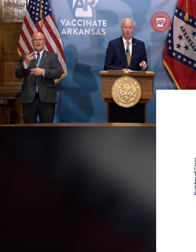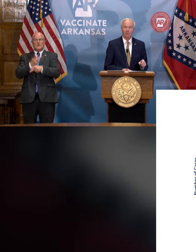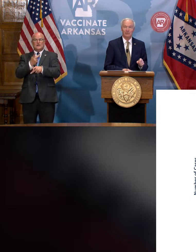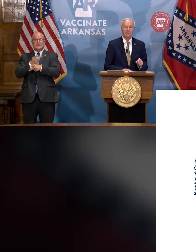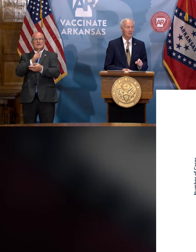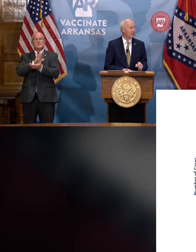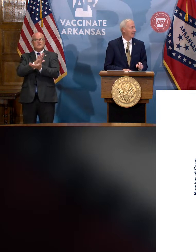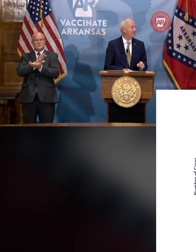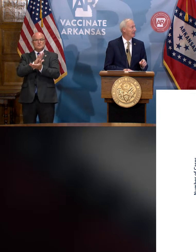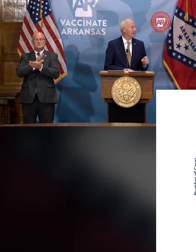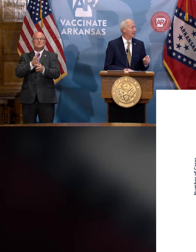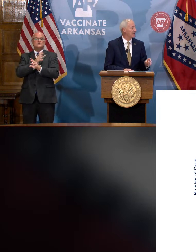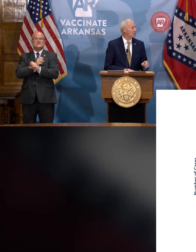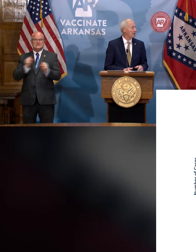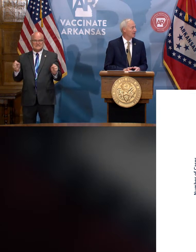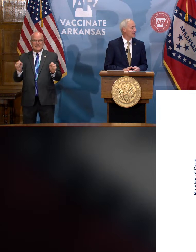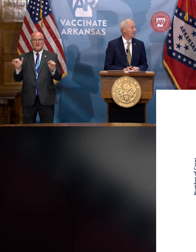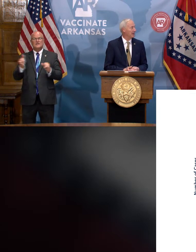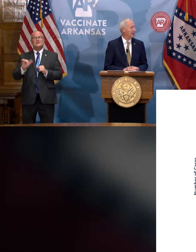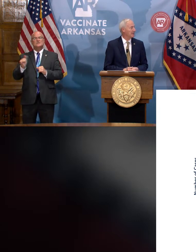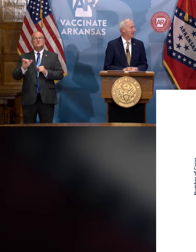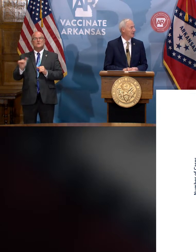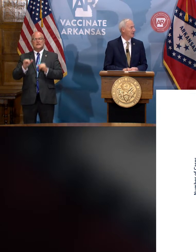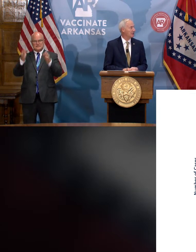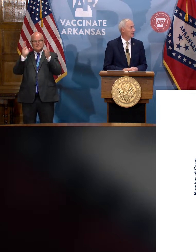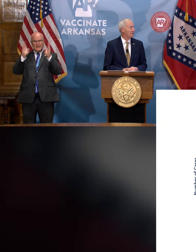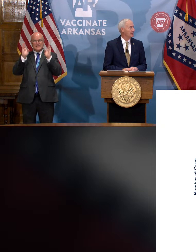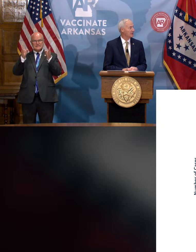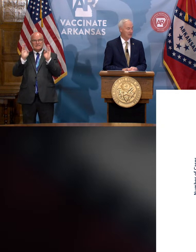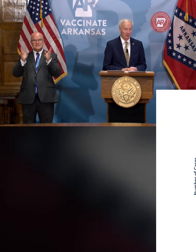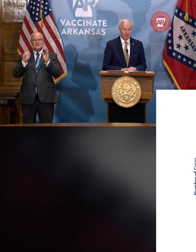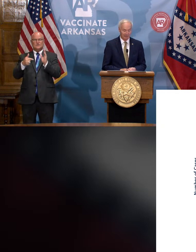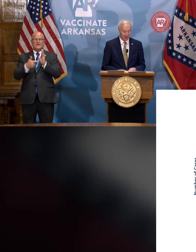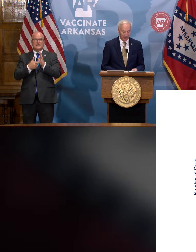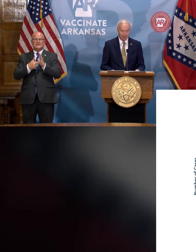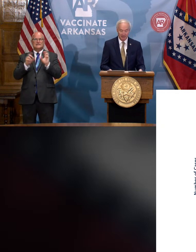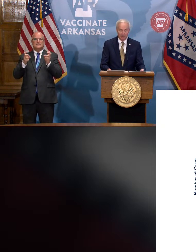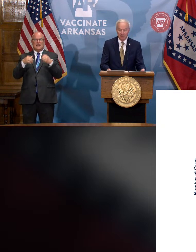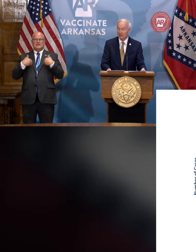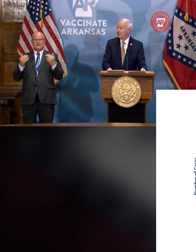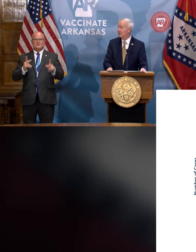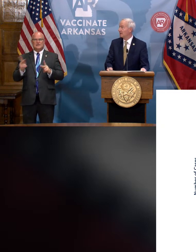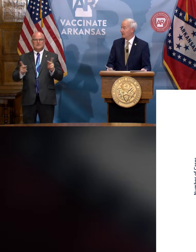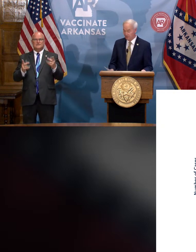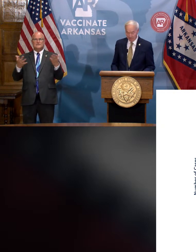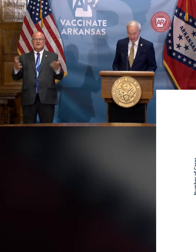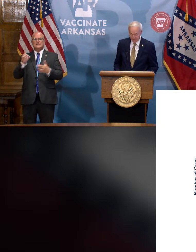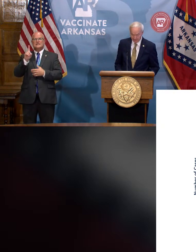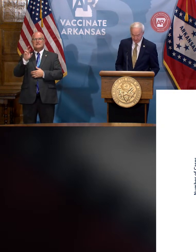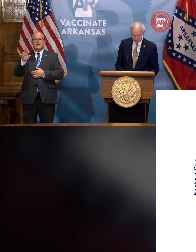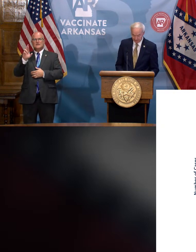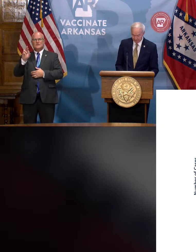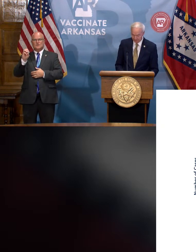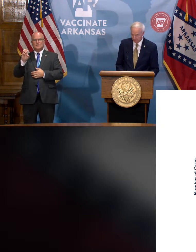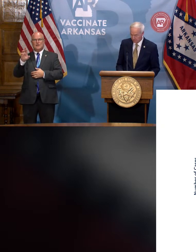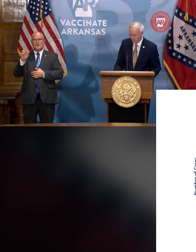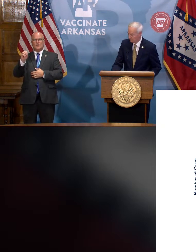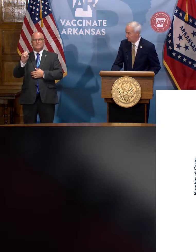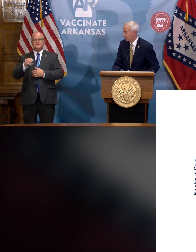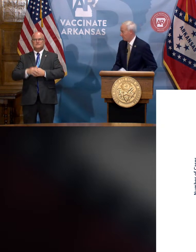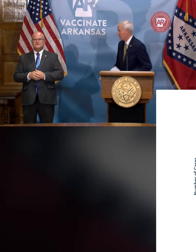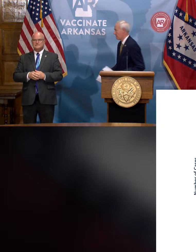our schools safe, as well as pay attention to this in terms of our young people. Dr. Romero.